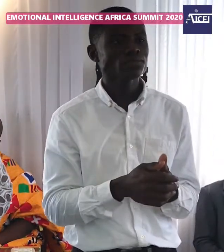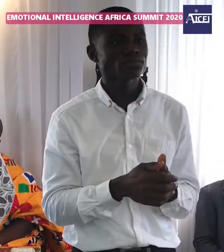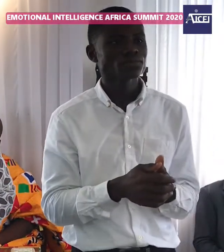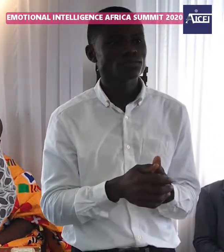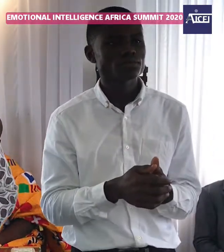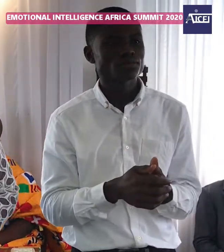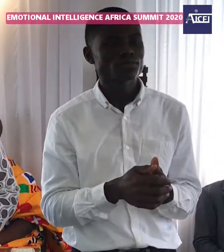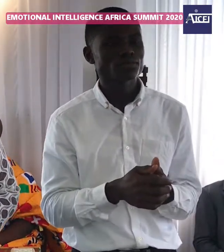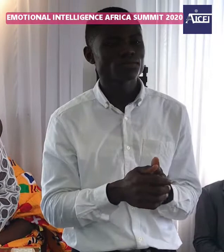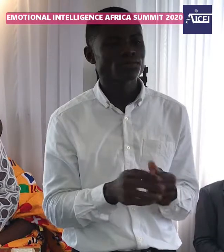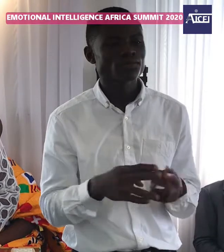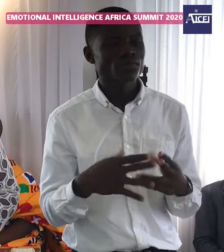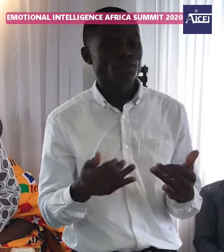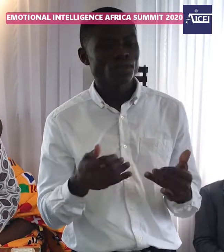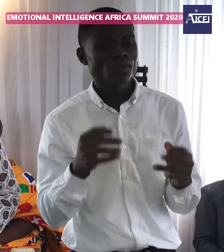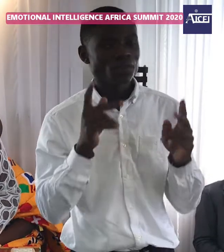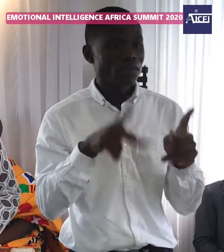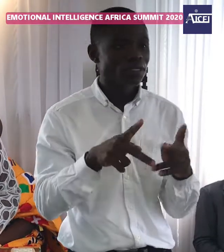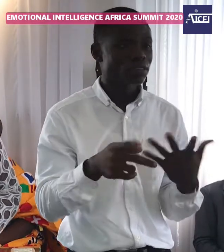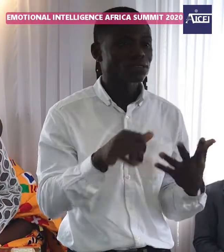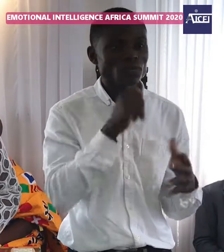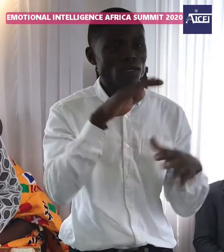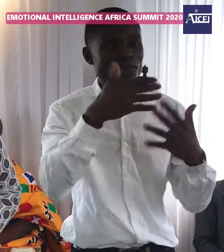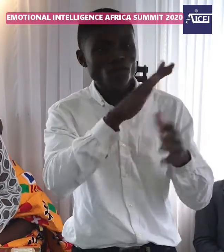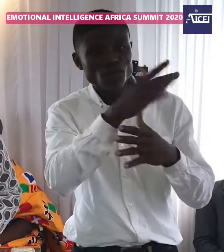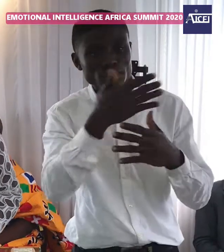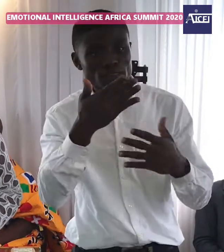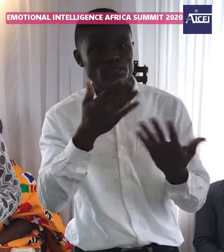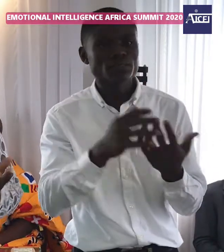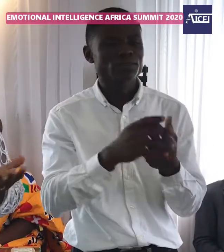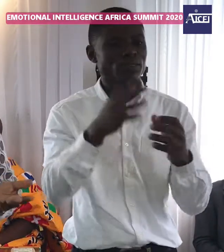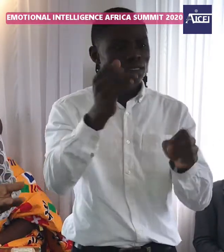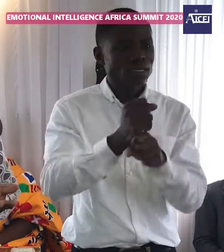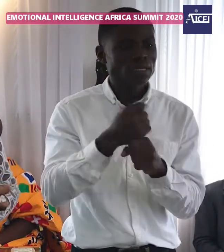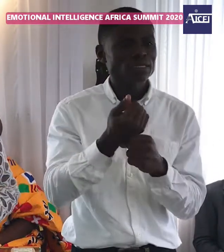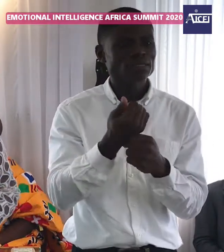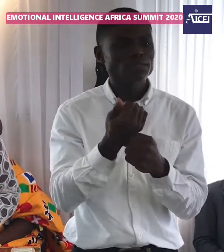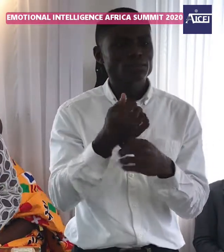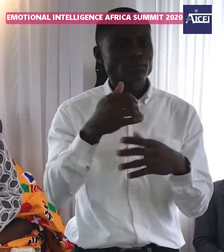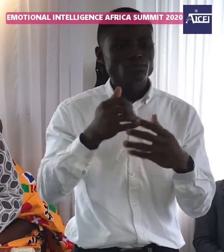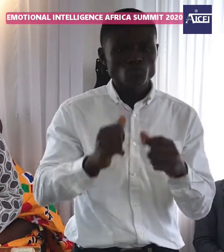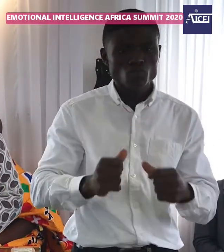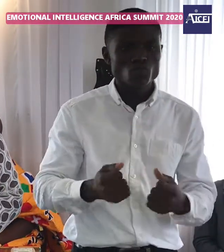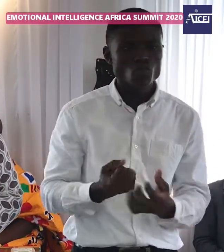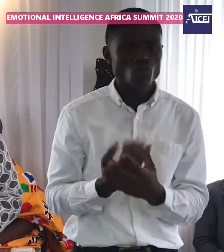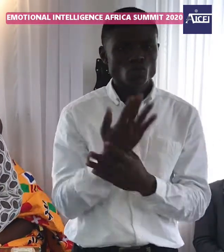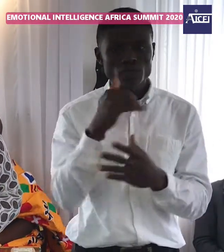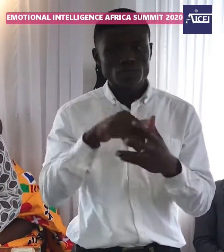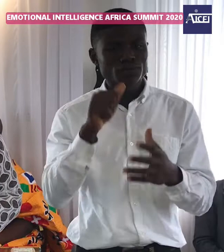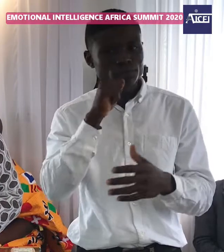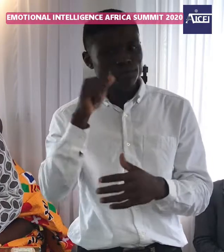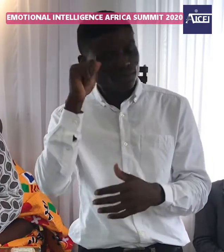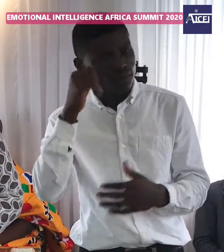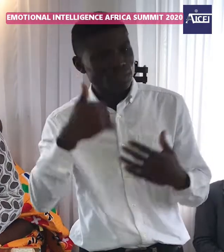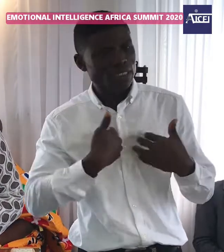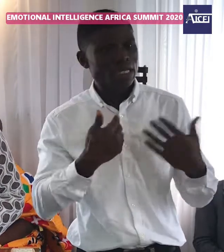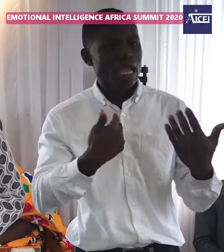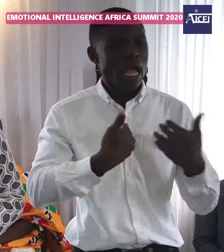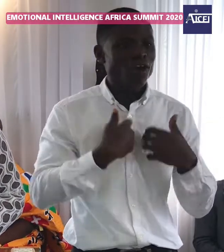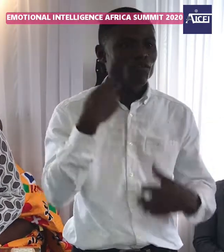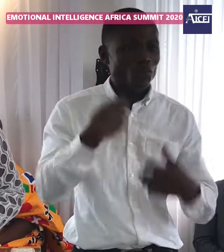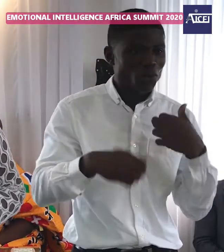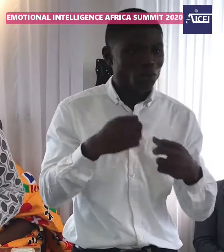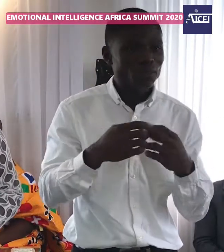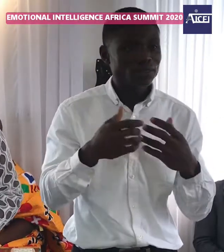who was denied this all-inclusive enlightenment also gets to adulthood and is faced with life in